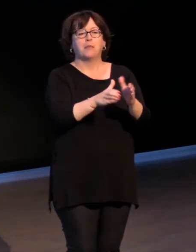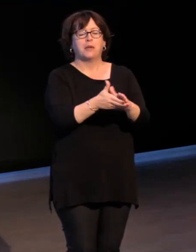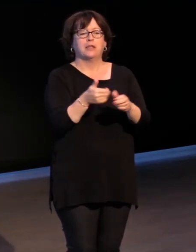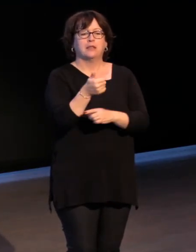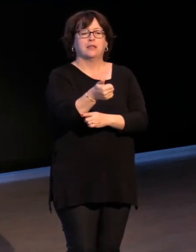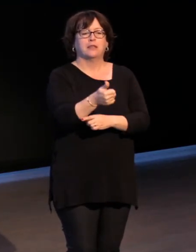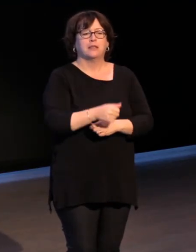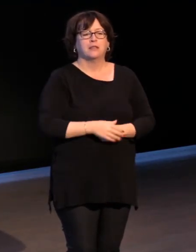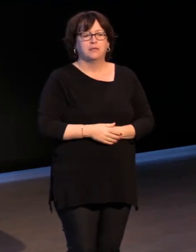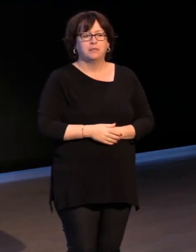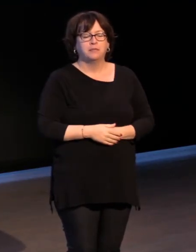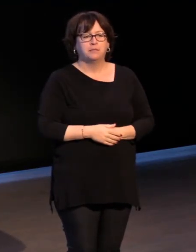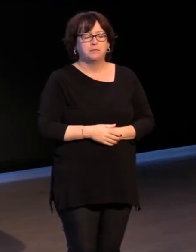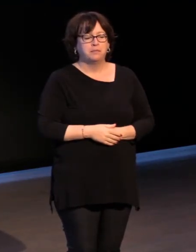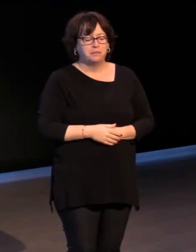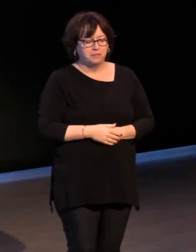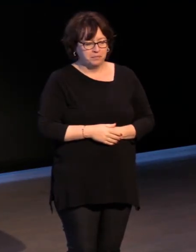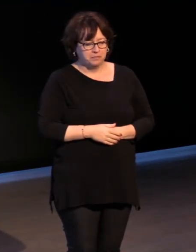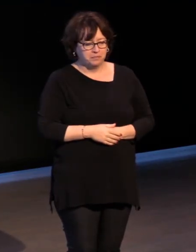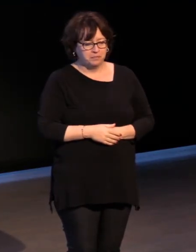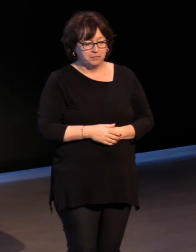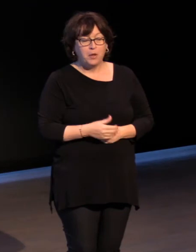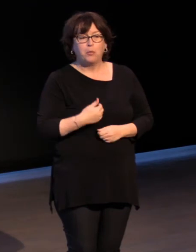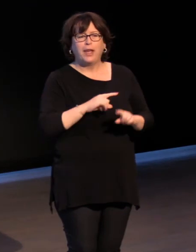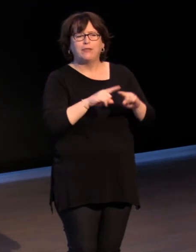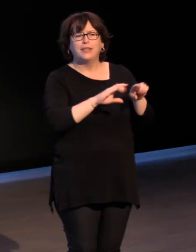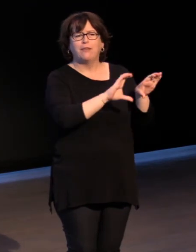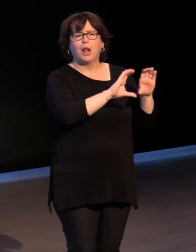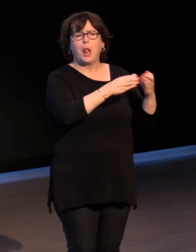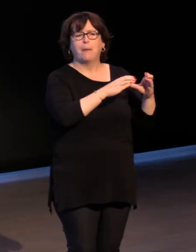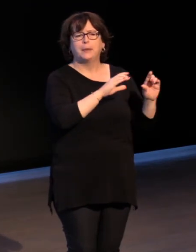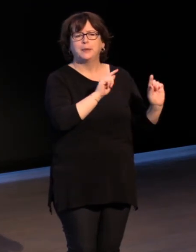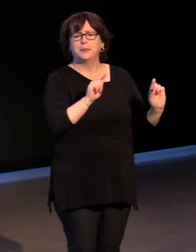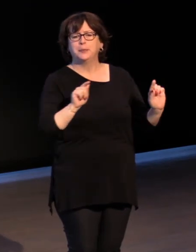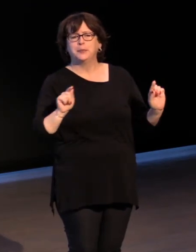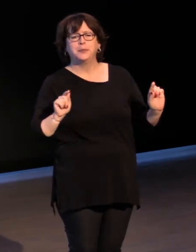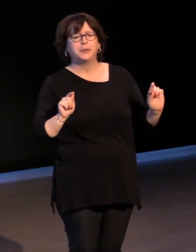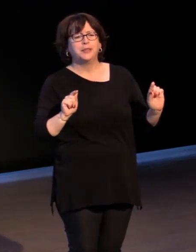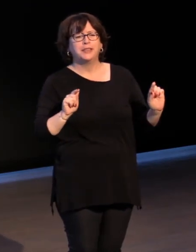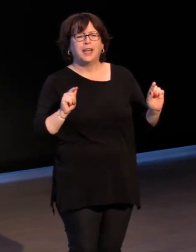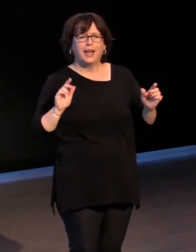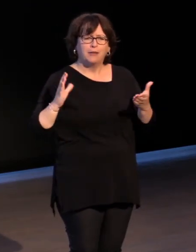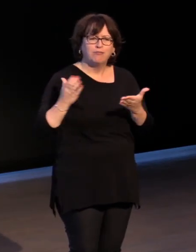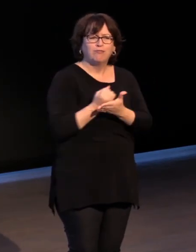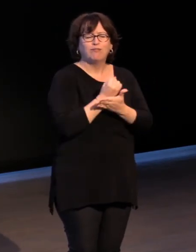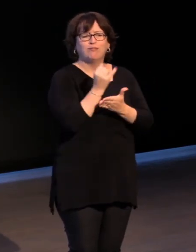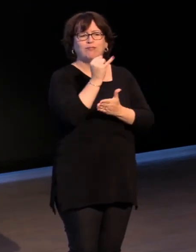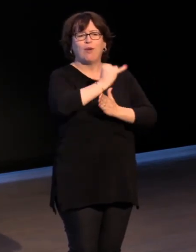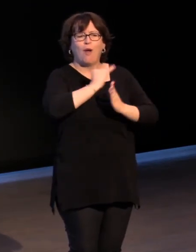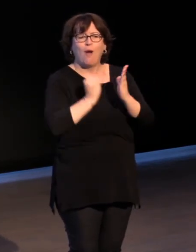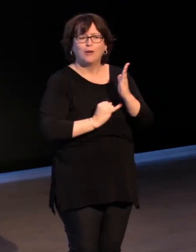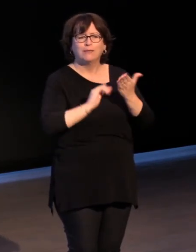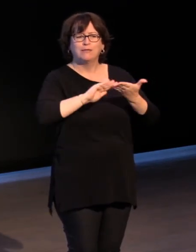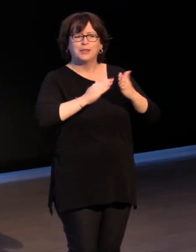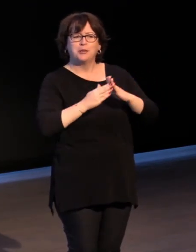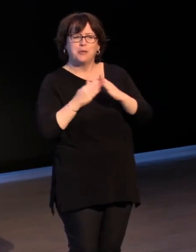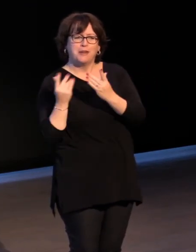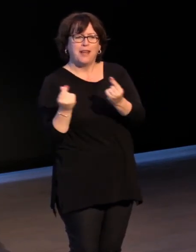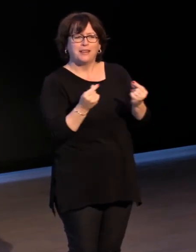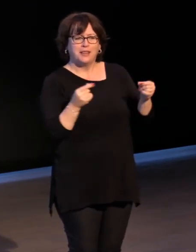We have a network of Be the Peace clubs where we use the arts and community activities to bring